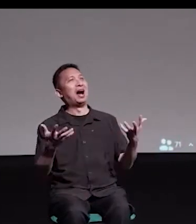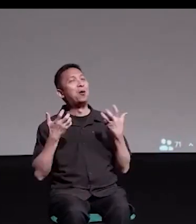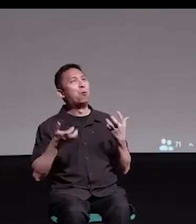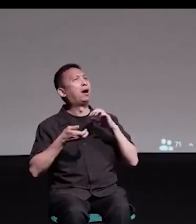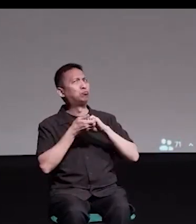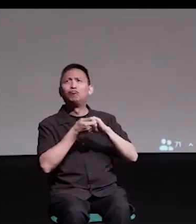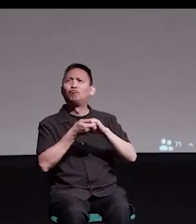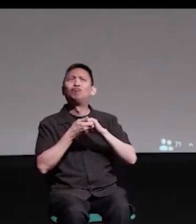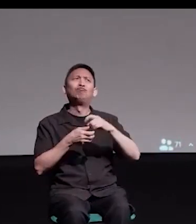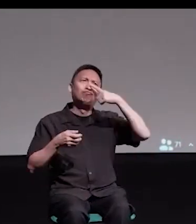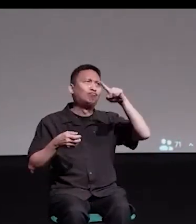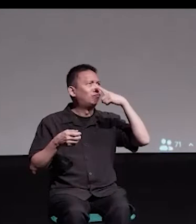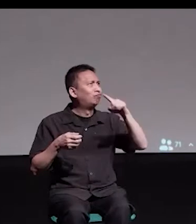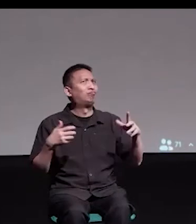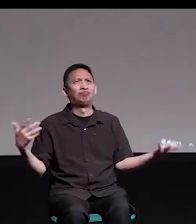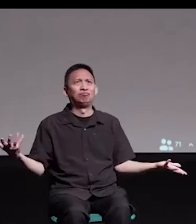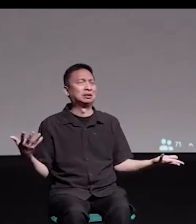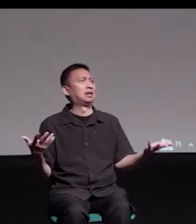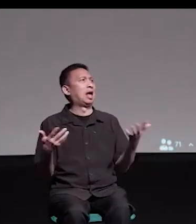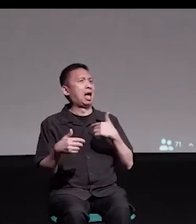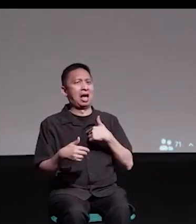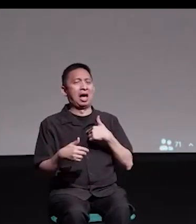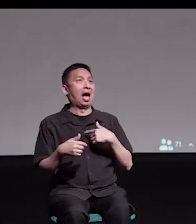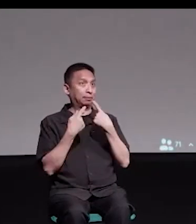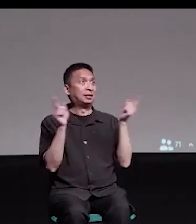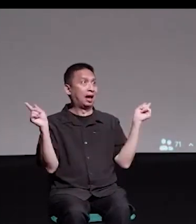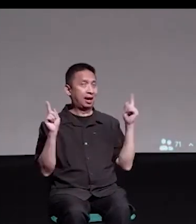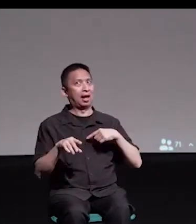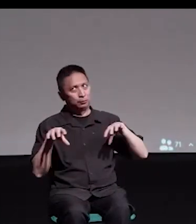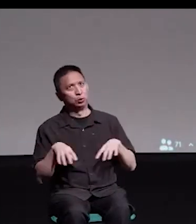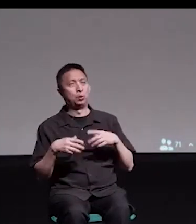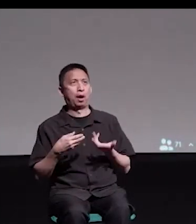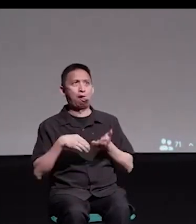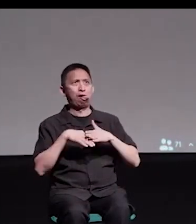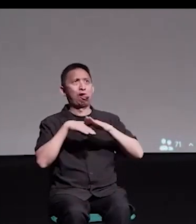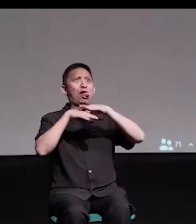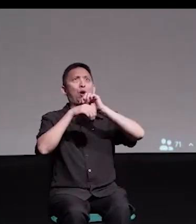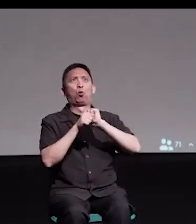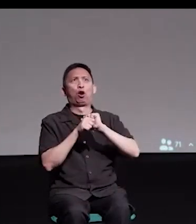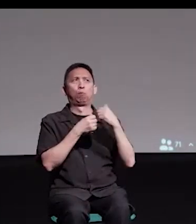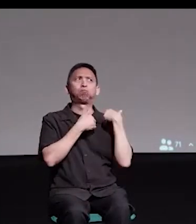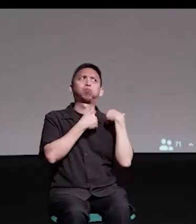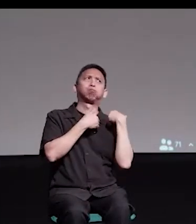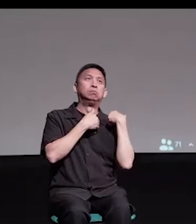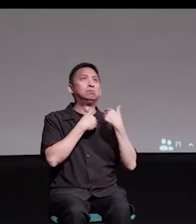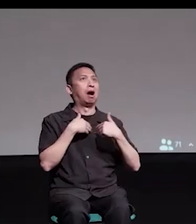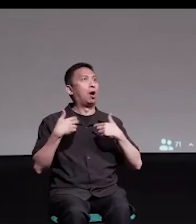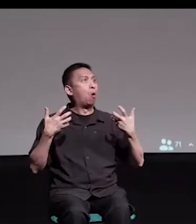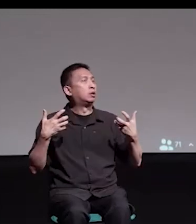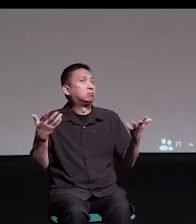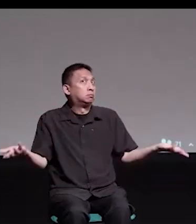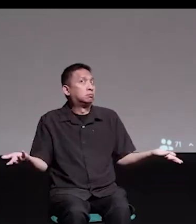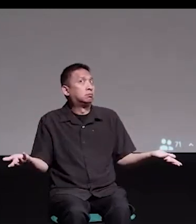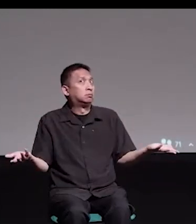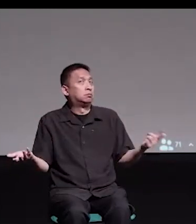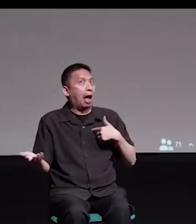collaboration. I do want to do all these things that I'm saying I'm doing all this extra. I want to do those things, like, that's actually the part that